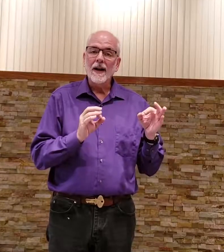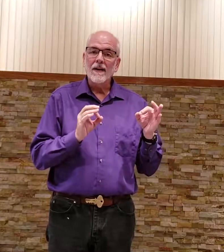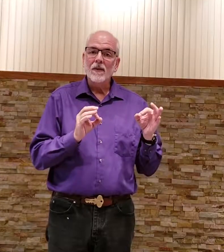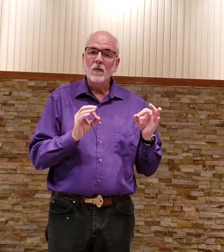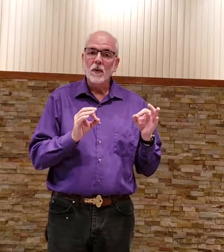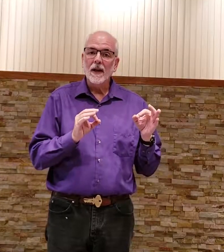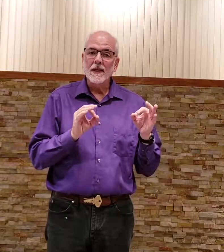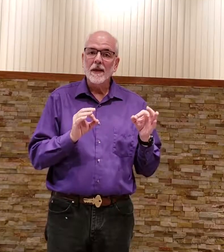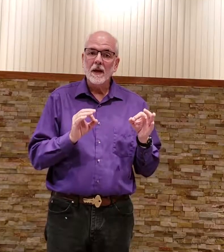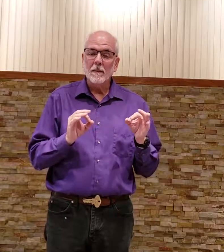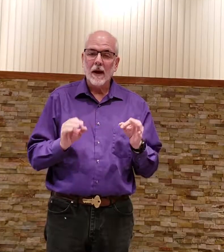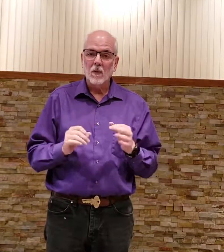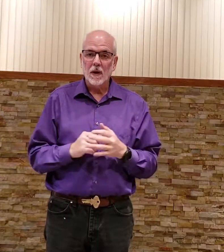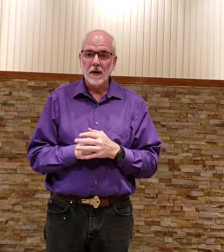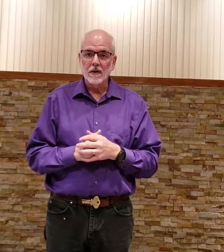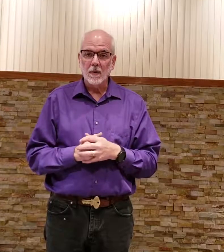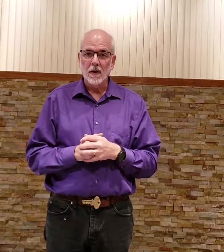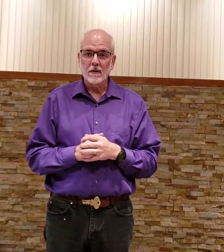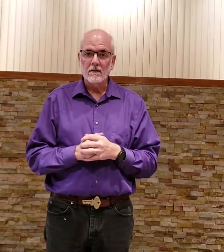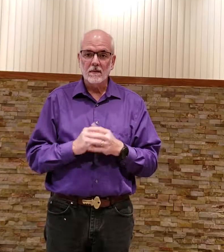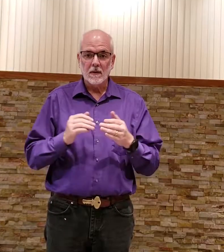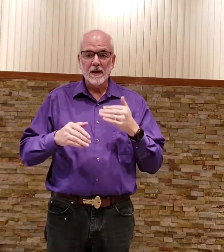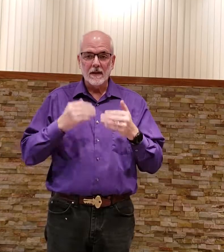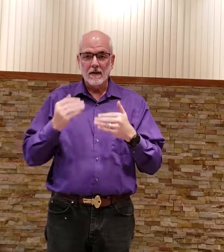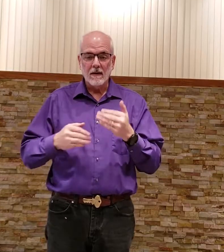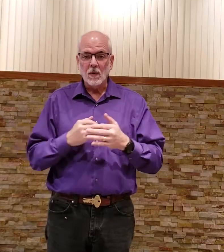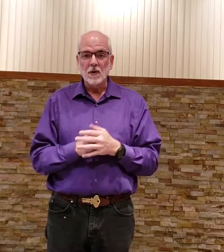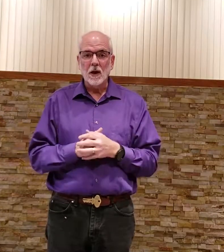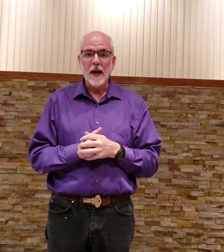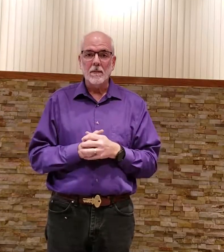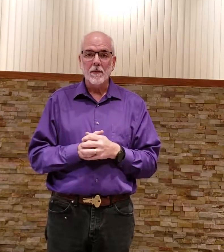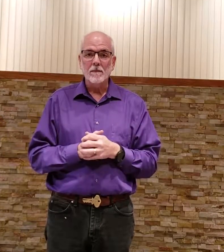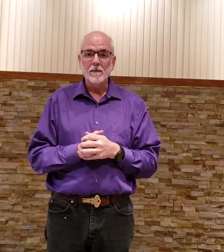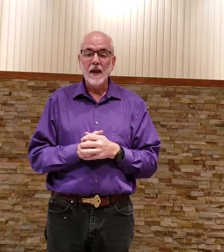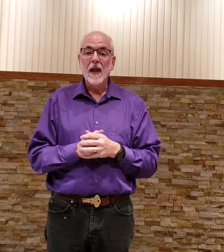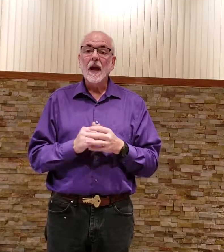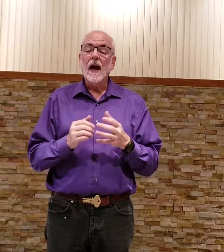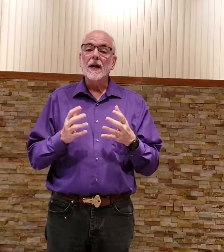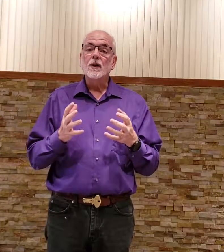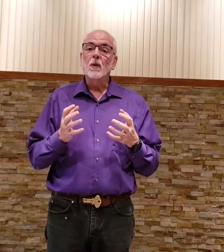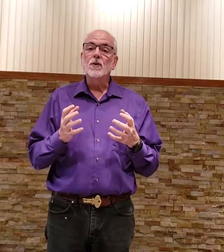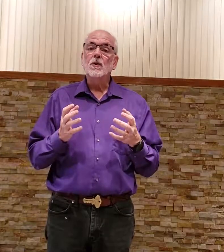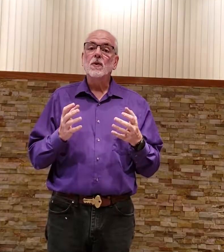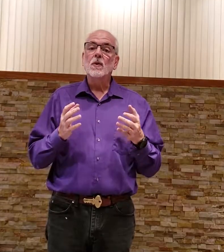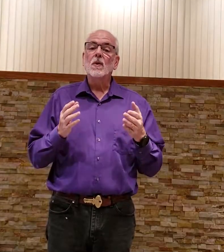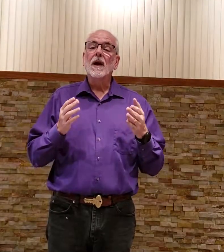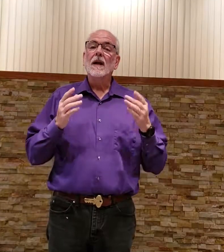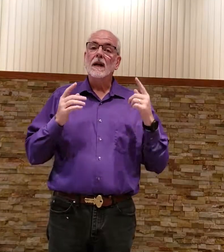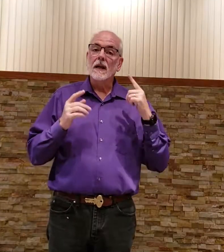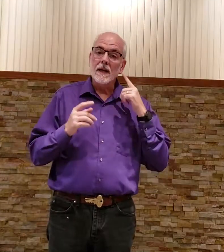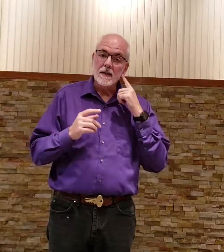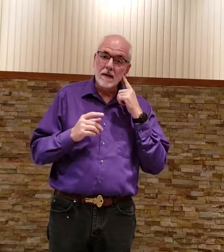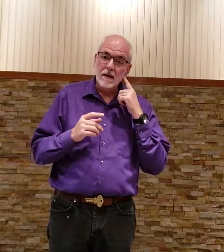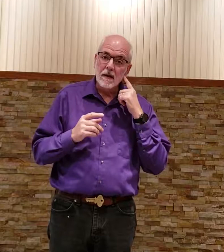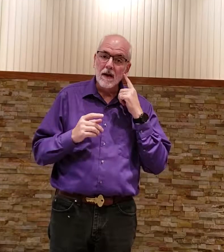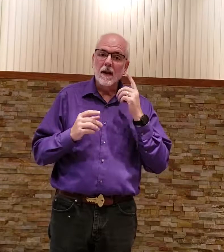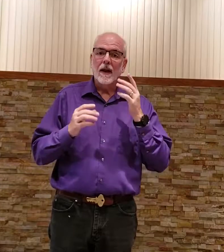having to really think about what's going to happen. I just want you to listen